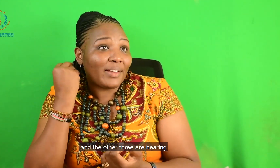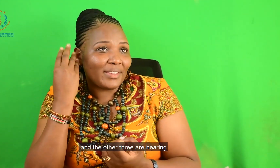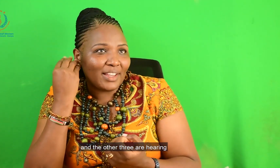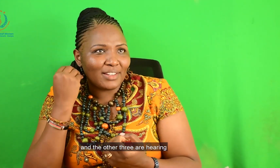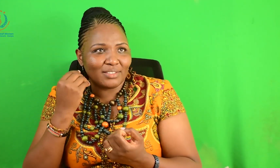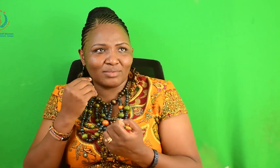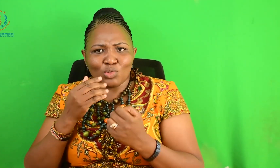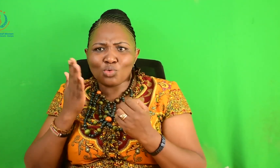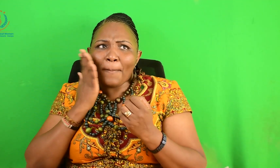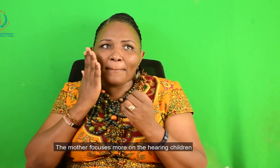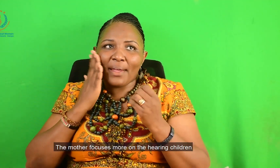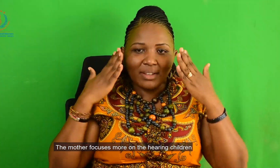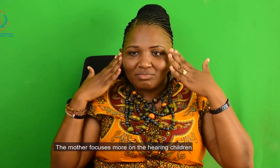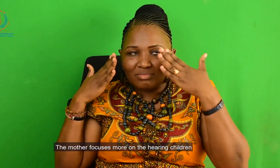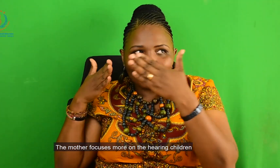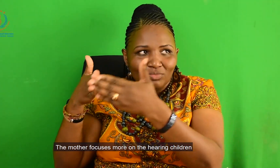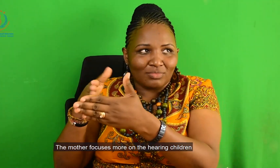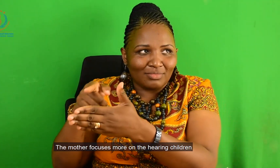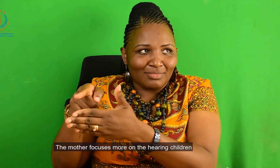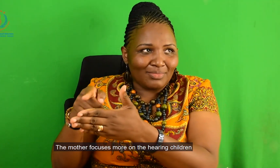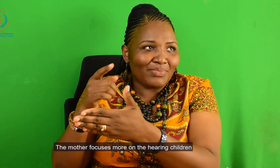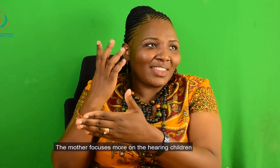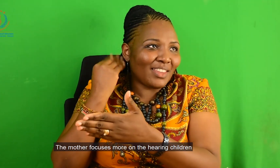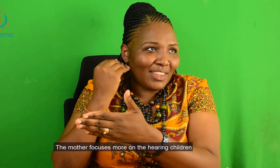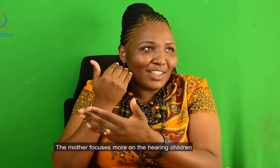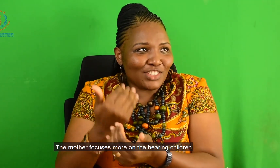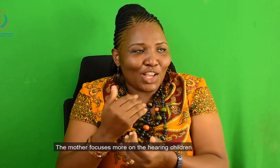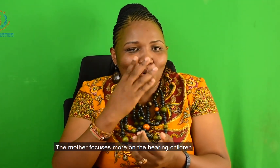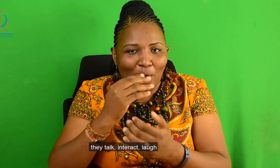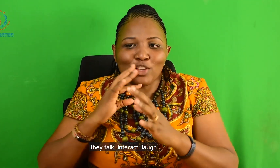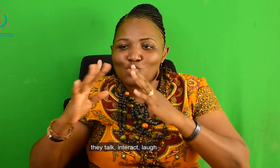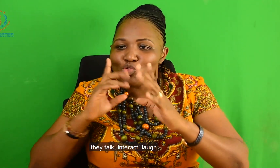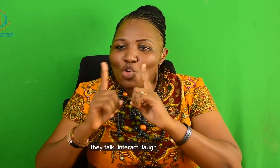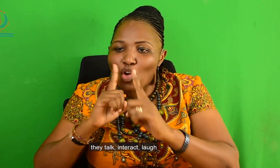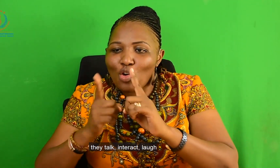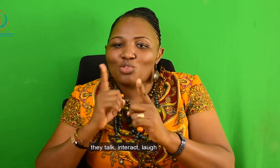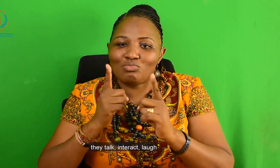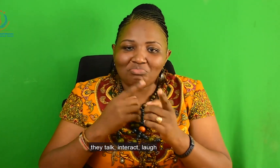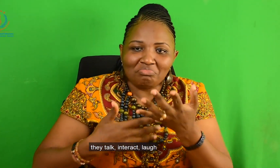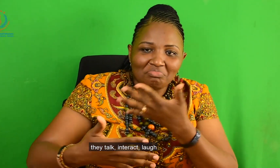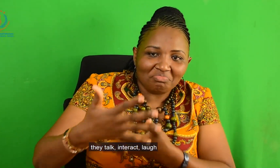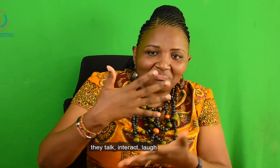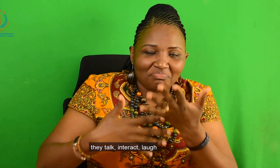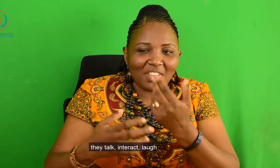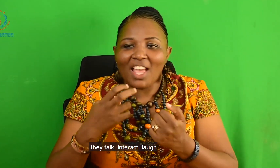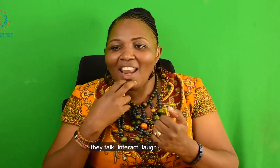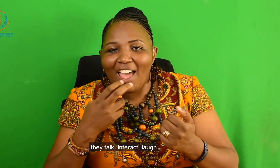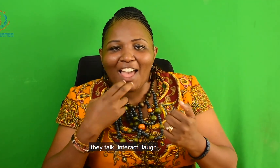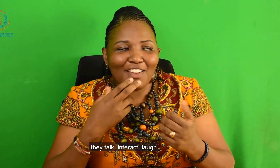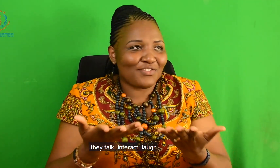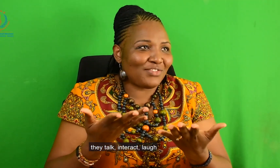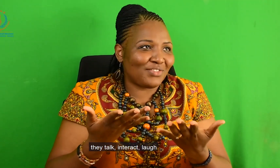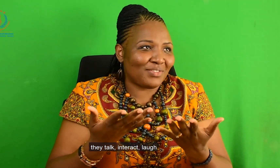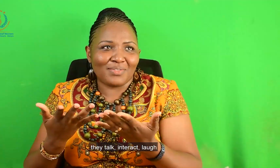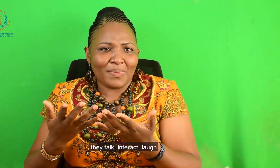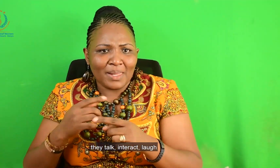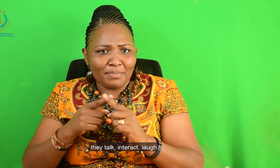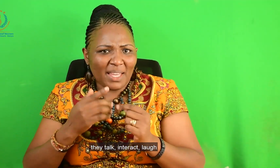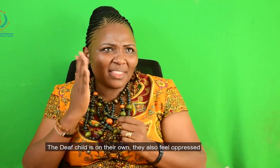hearing. So the mother will focus more on the hearing children. They will talk, interact, laugh. The